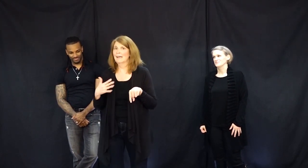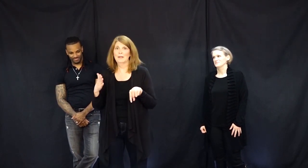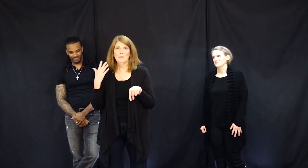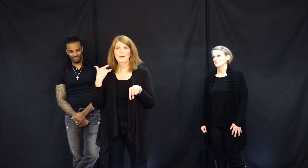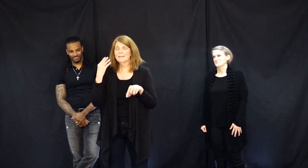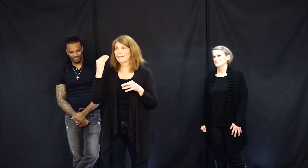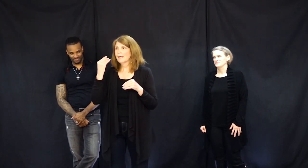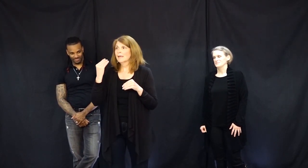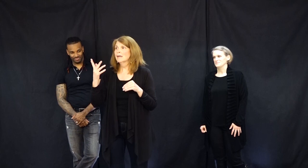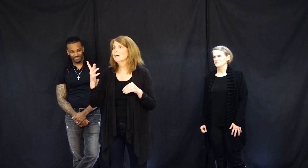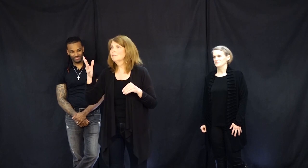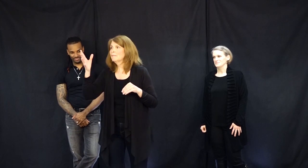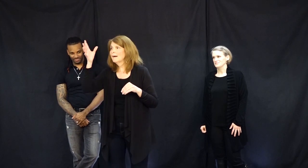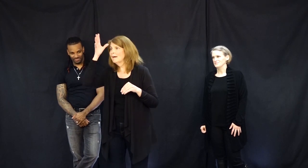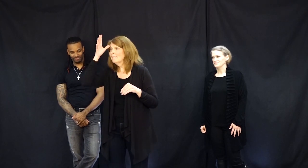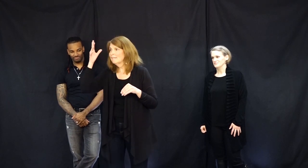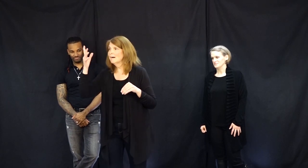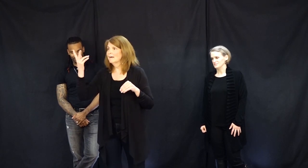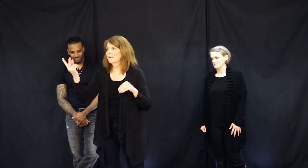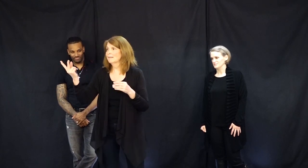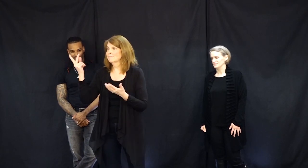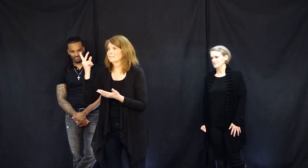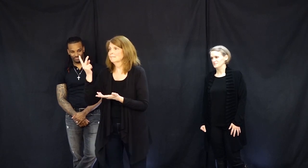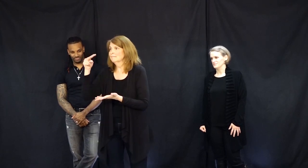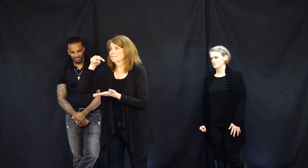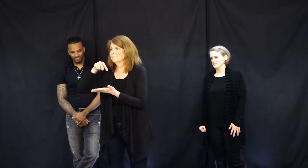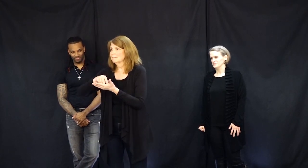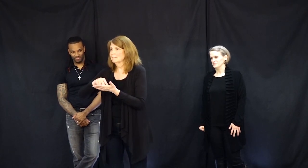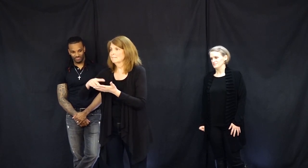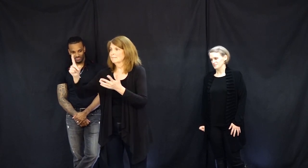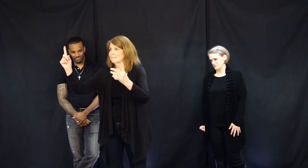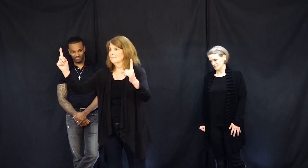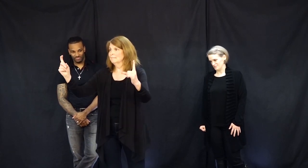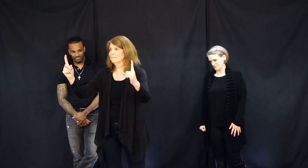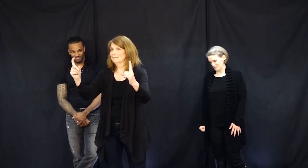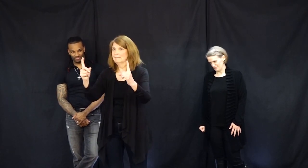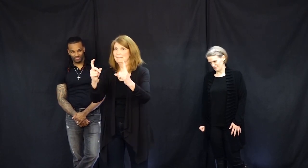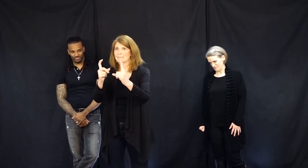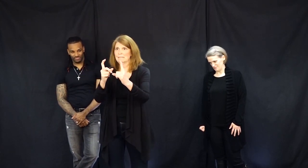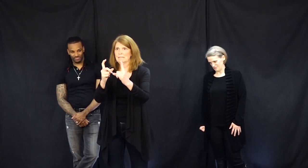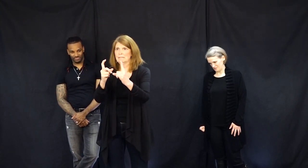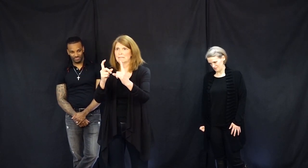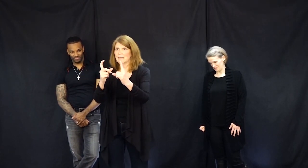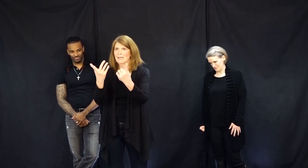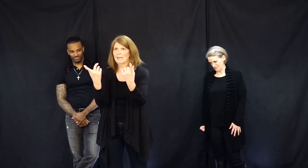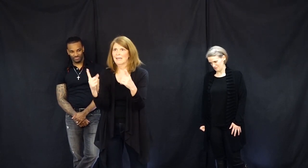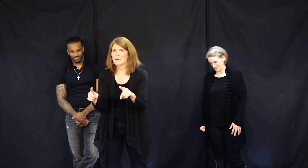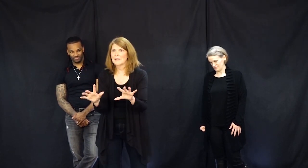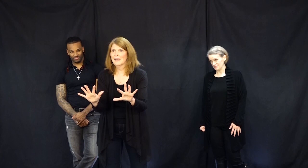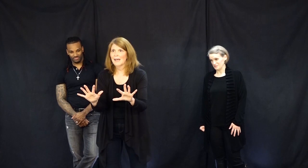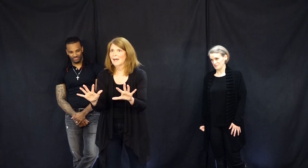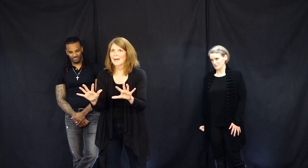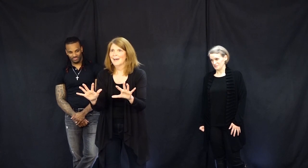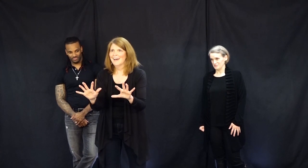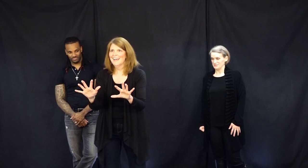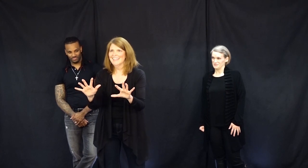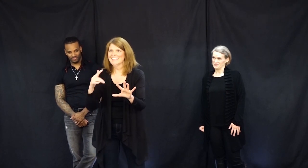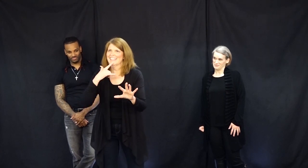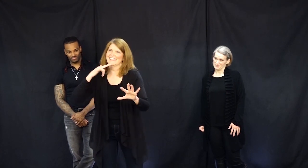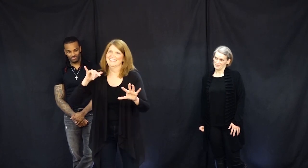father makes his way across the room to you. I panic for a second thinking we're through, but then he shakes your hand and says be